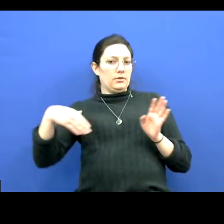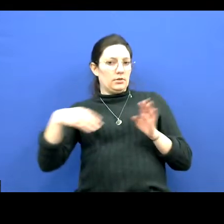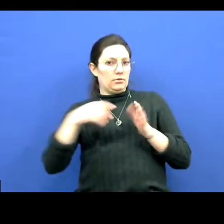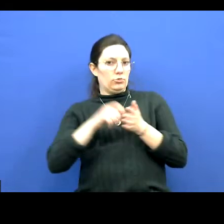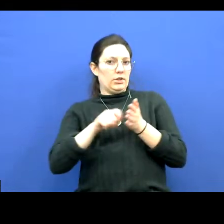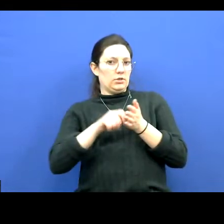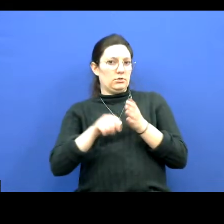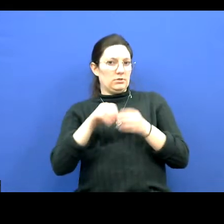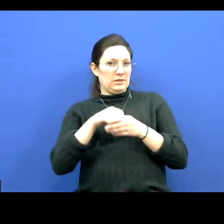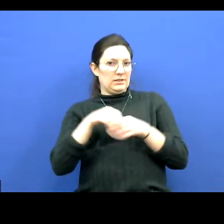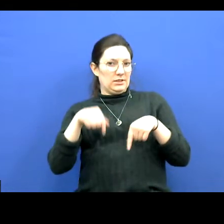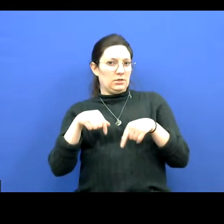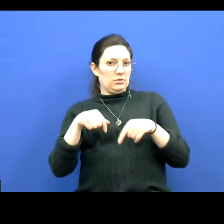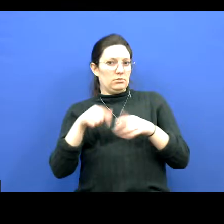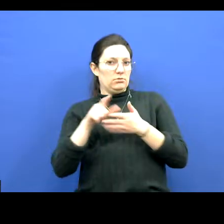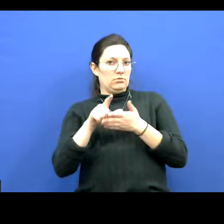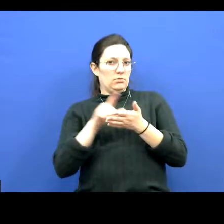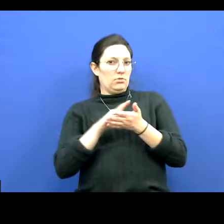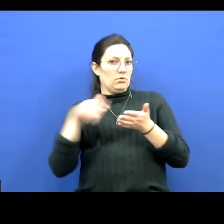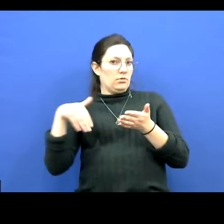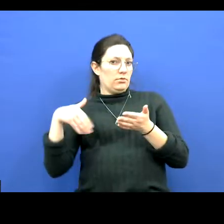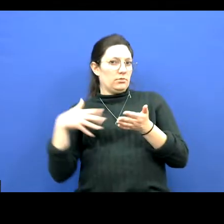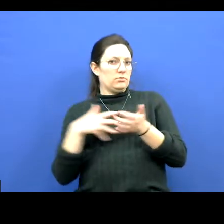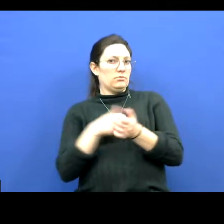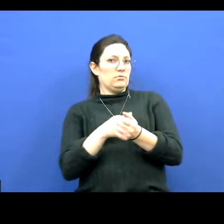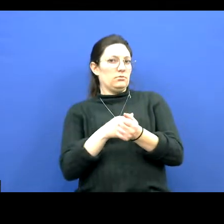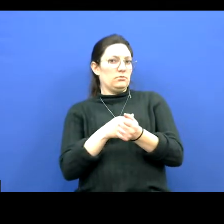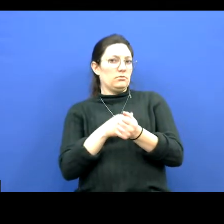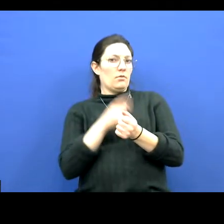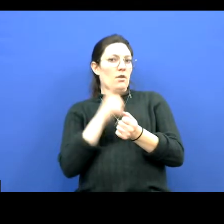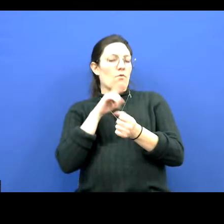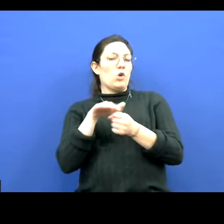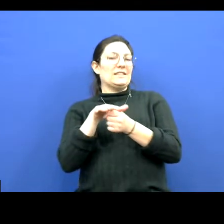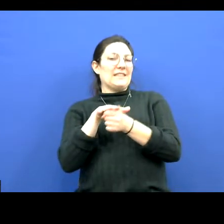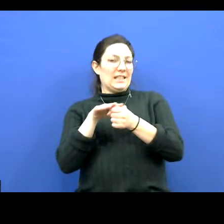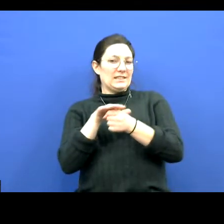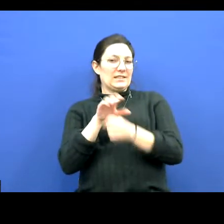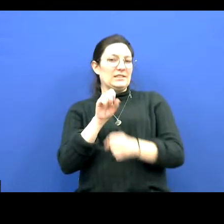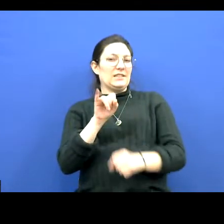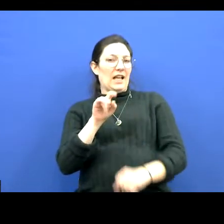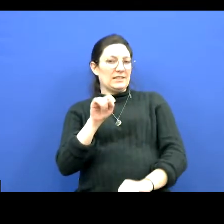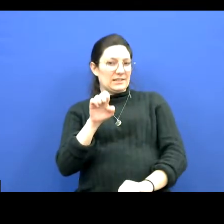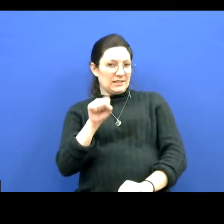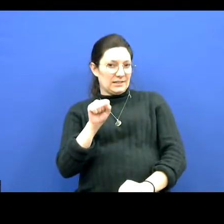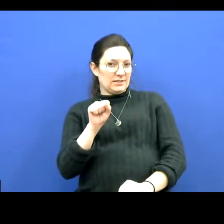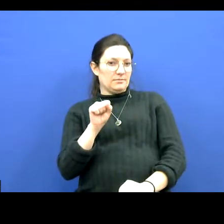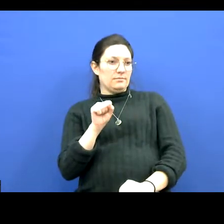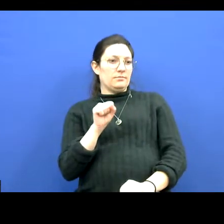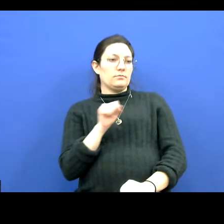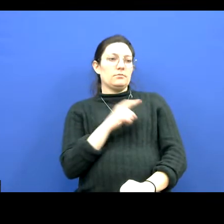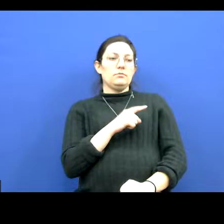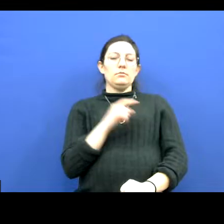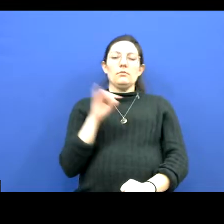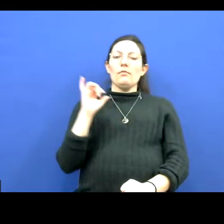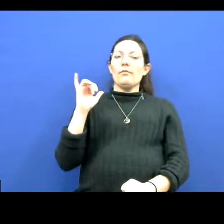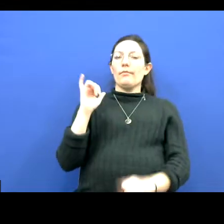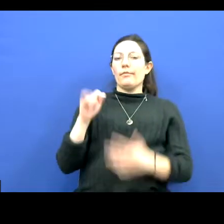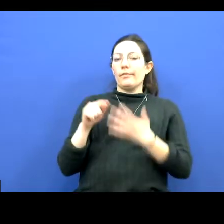Okay. Yeah, so again, what we talked about is we had something in there for a reduced